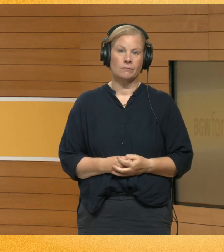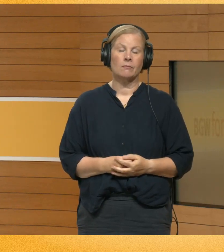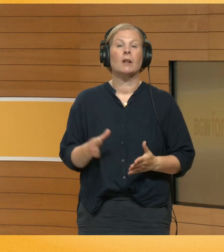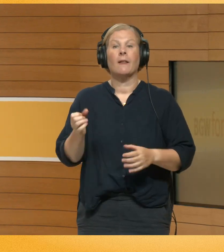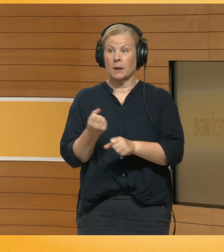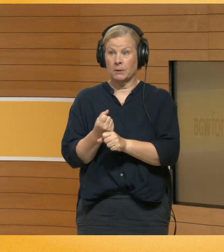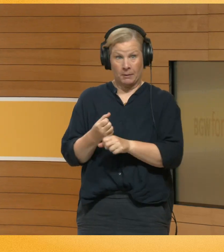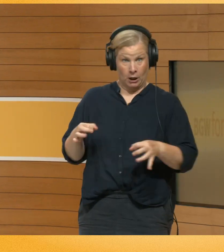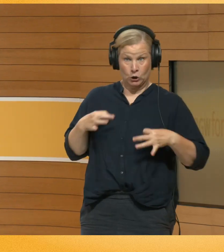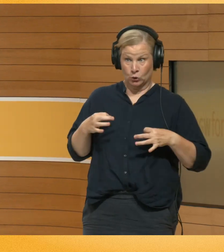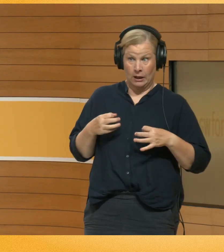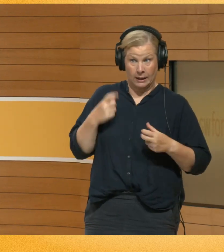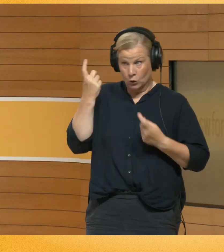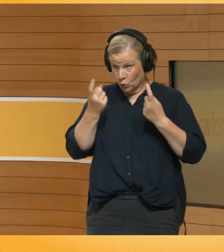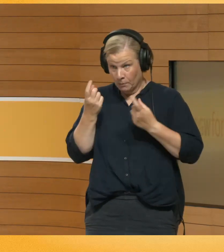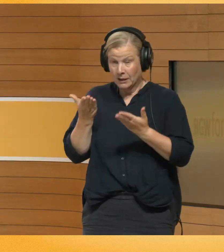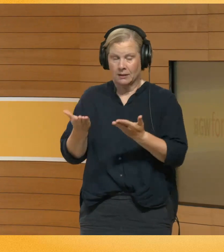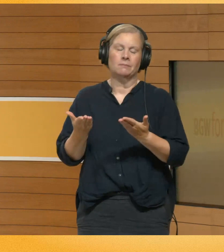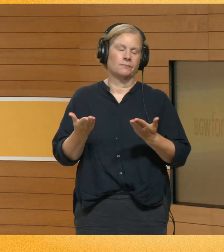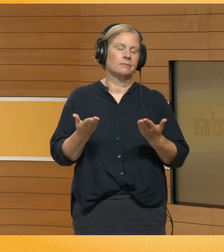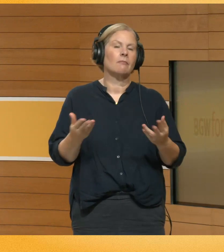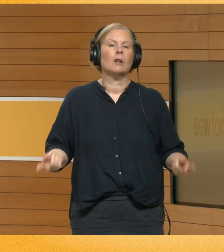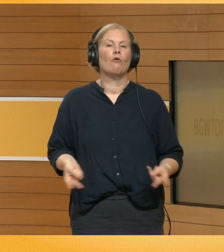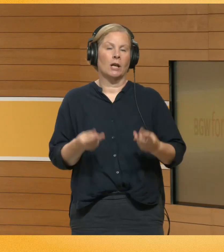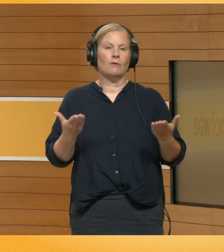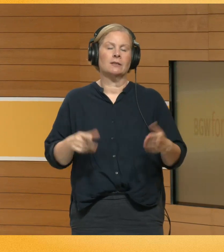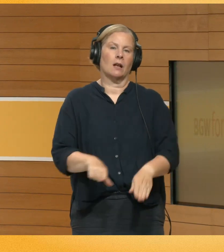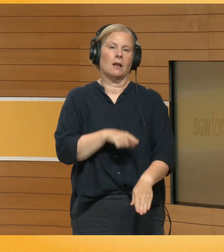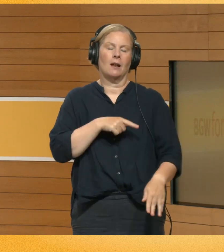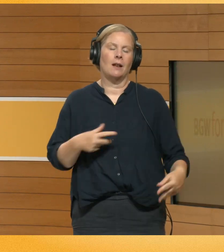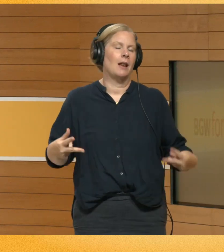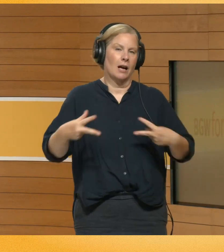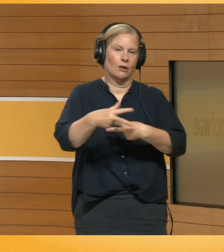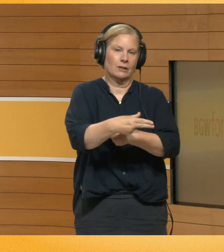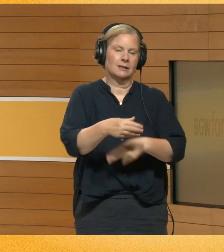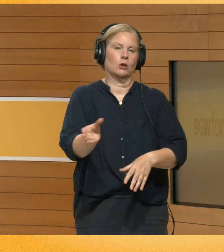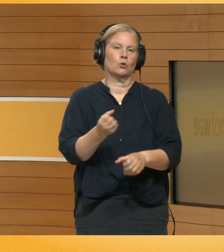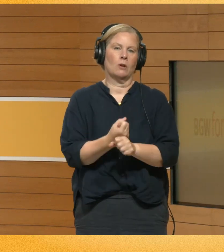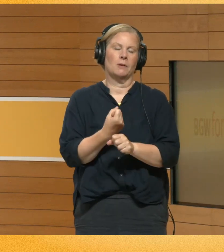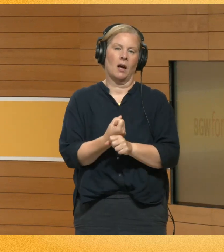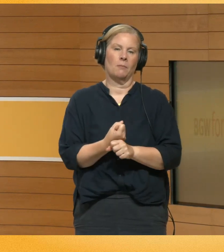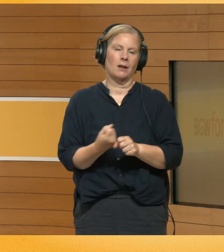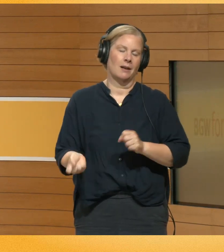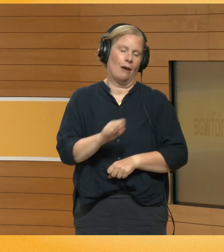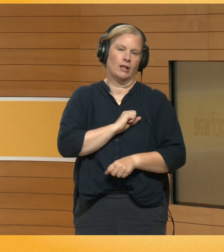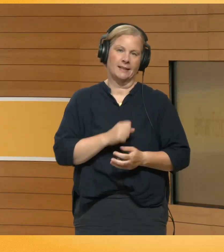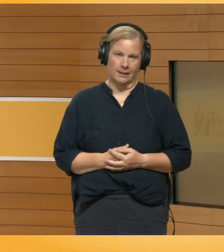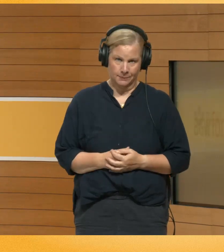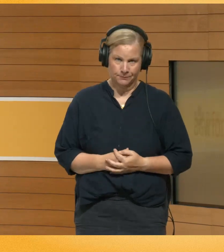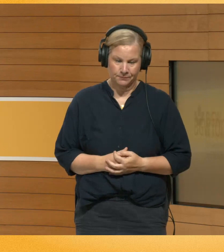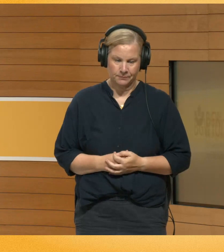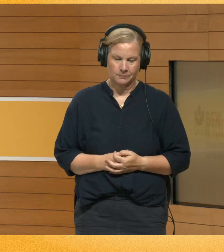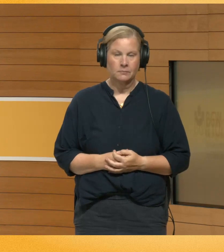the healthcare worker. If you take care of the health of your workers, this will promote a long-term